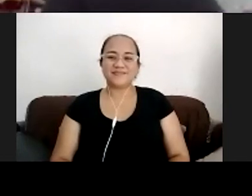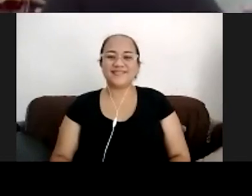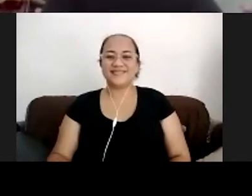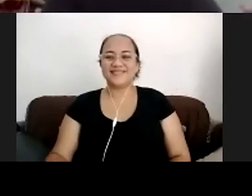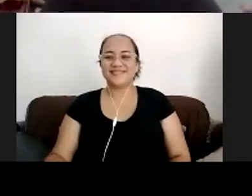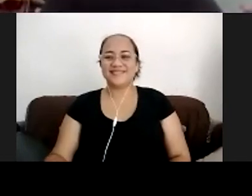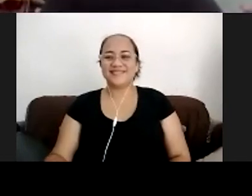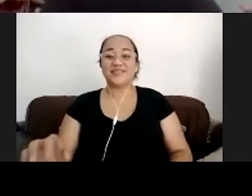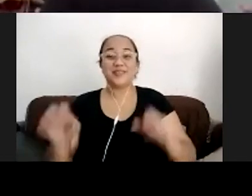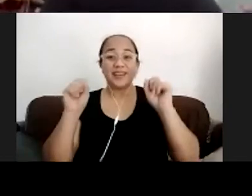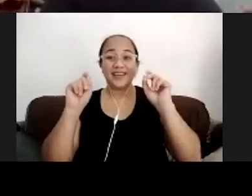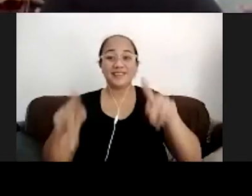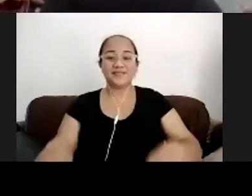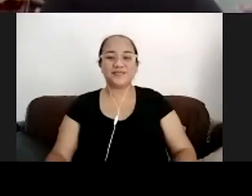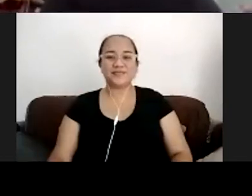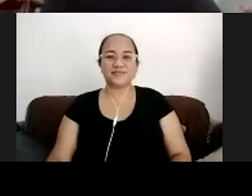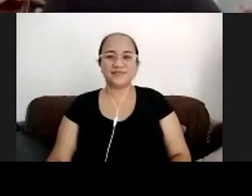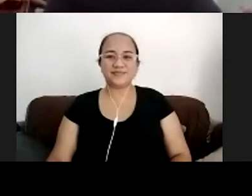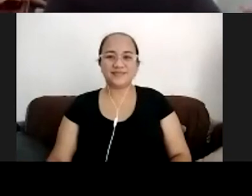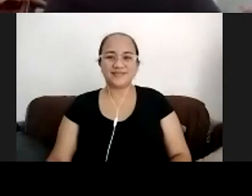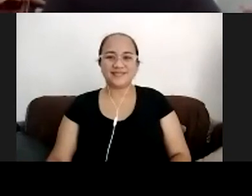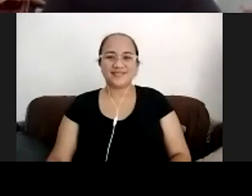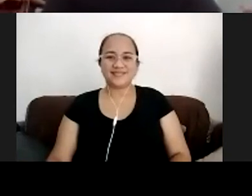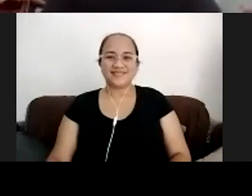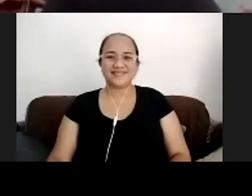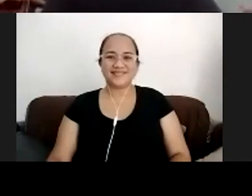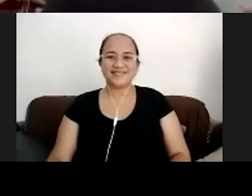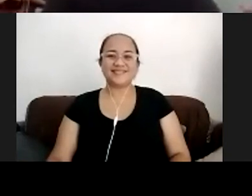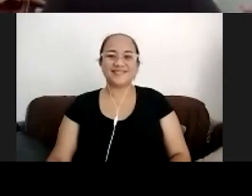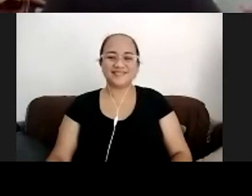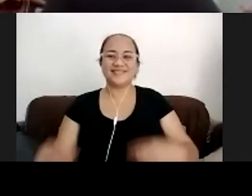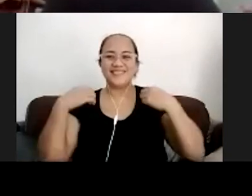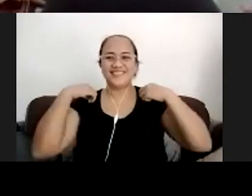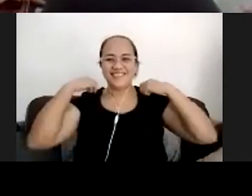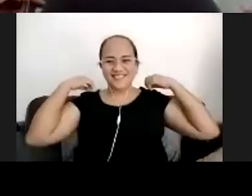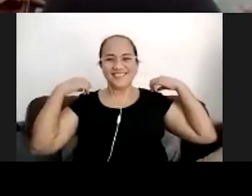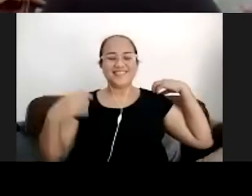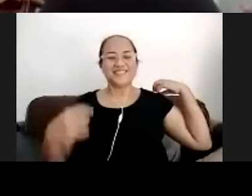Okay. Yeah, Peeps is saying he meant the other last, which is the Yeah. first.